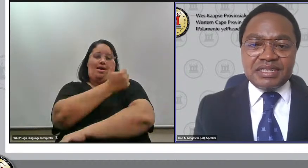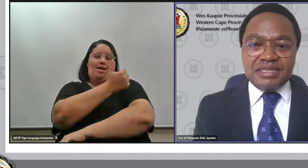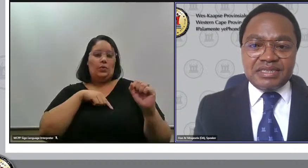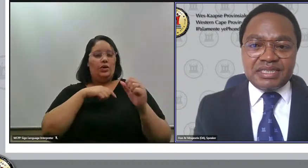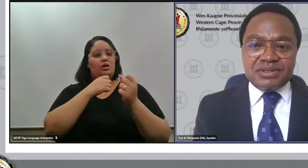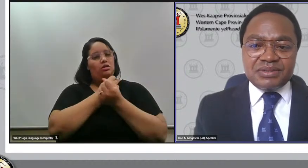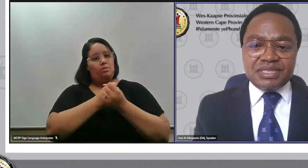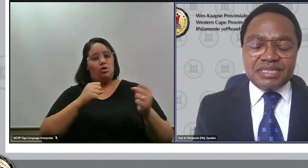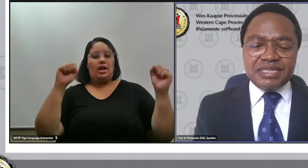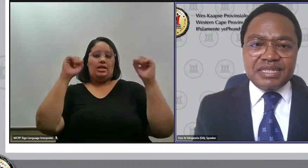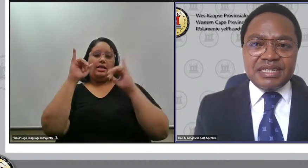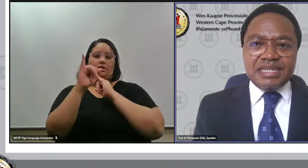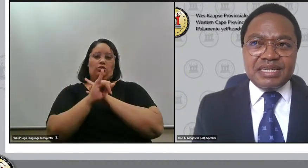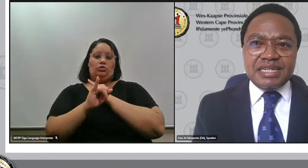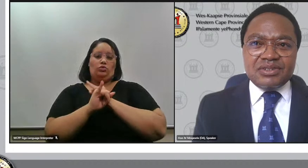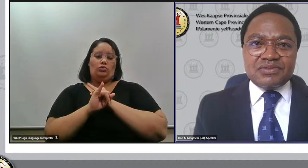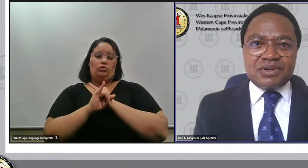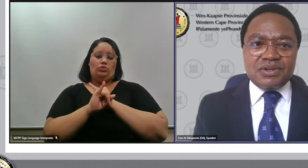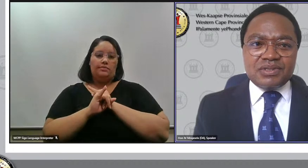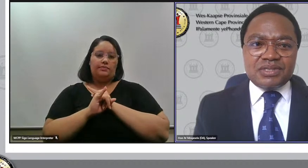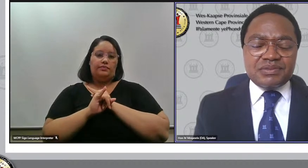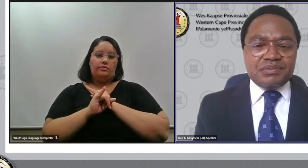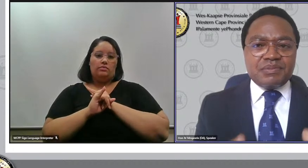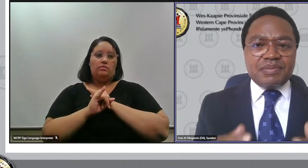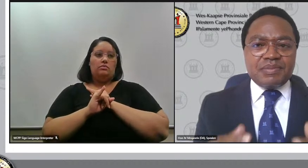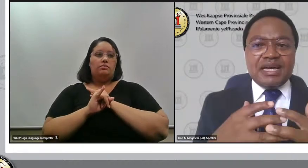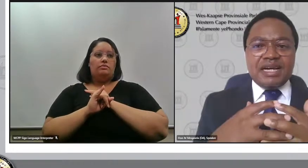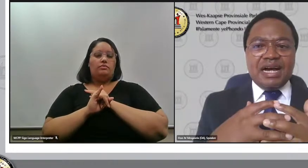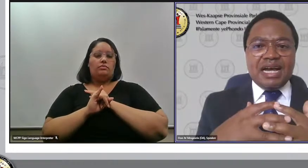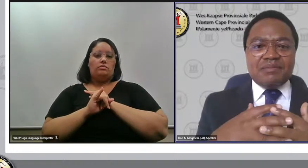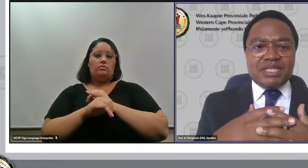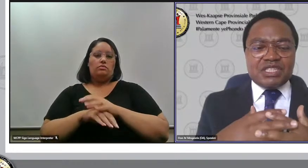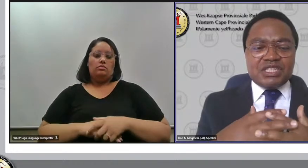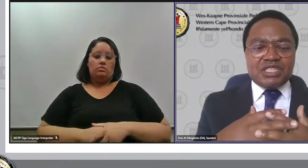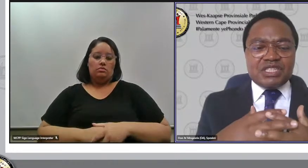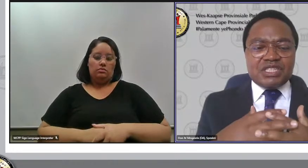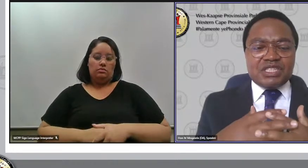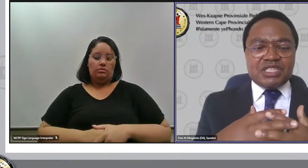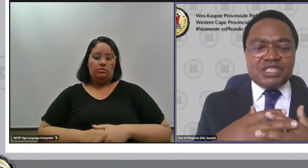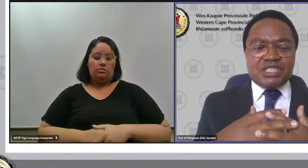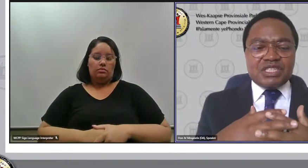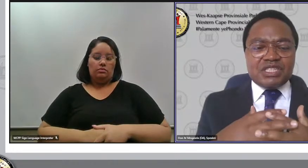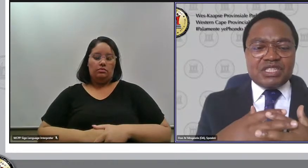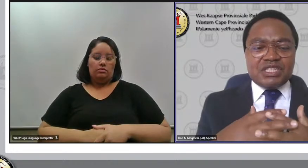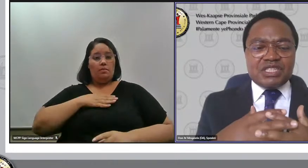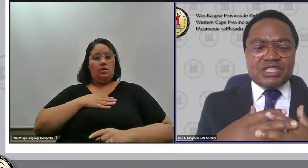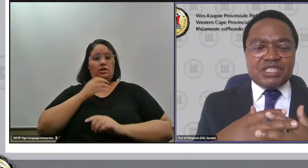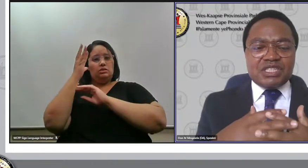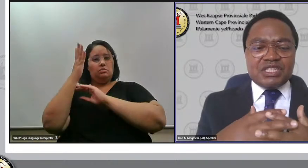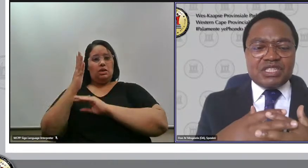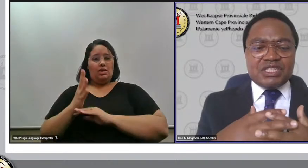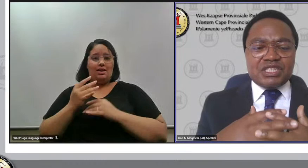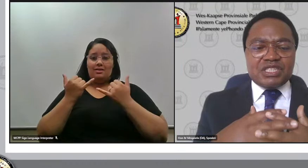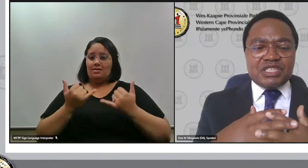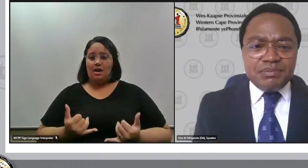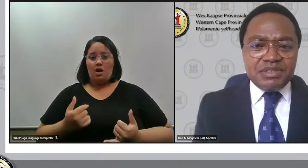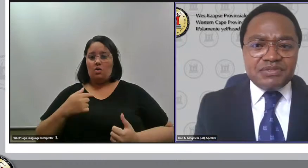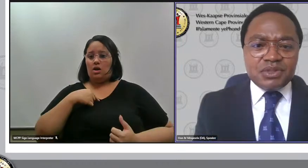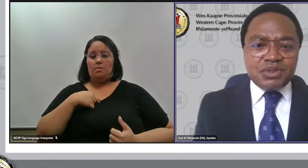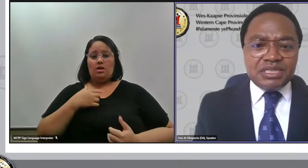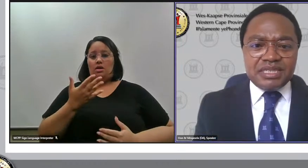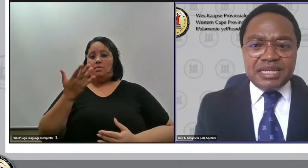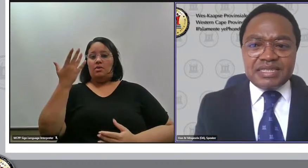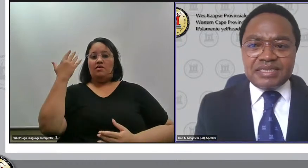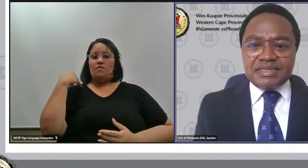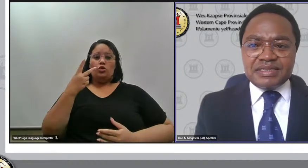democratic institution. And of course, I am the speaker now. I was not the speaker